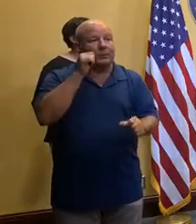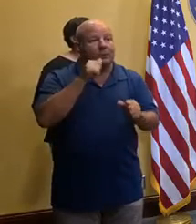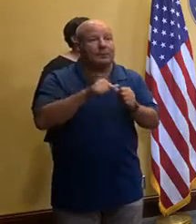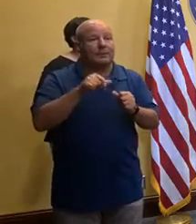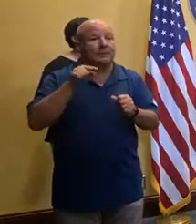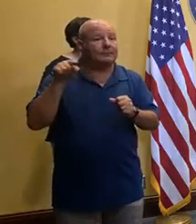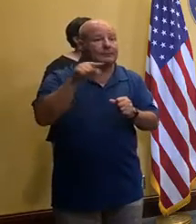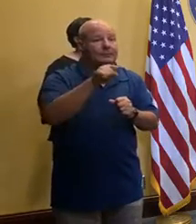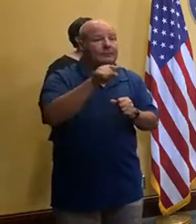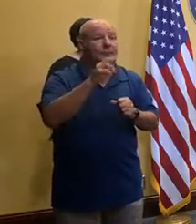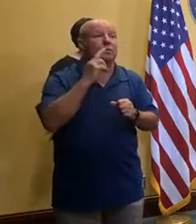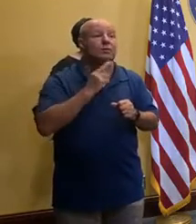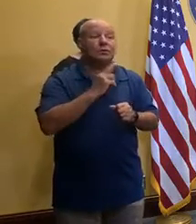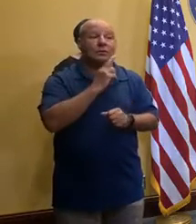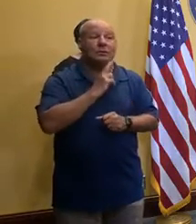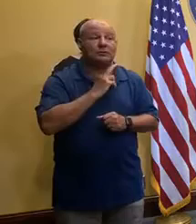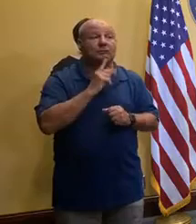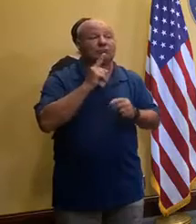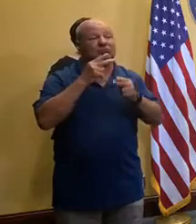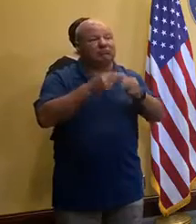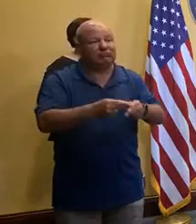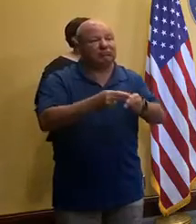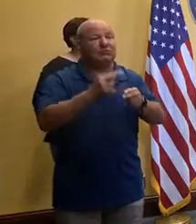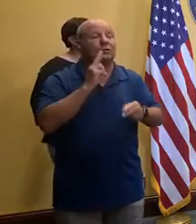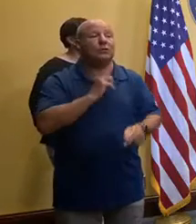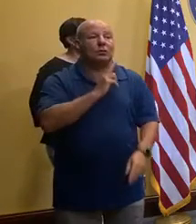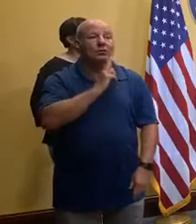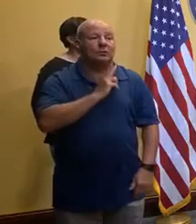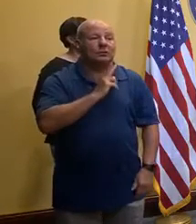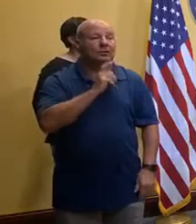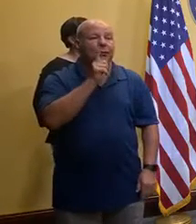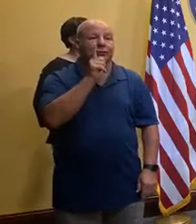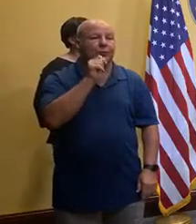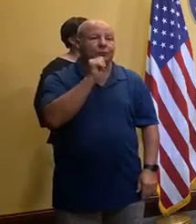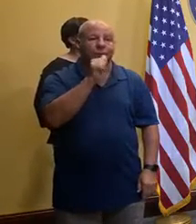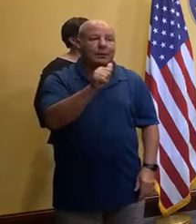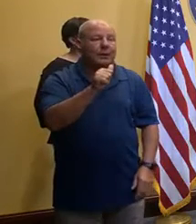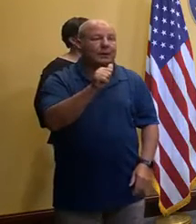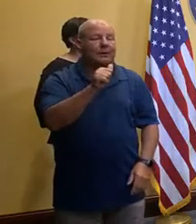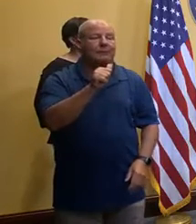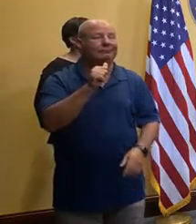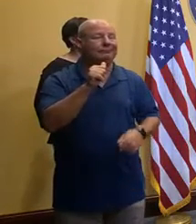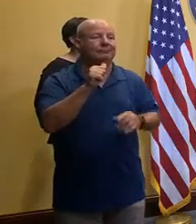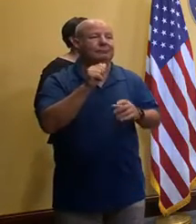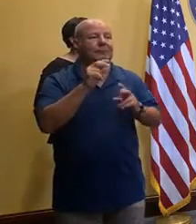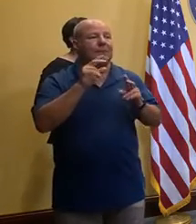as and classified as a restaurant right now. Do not act or operate as a bar.